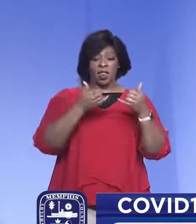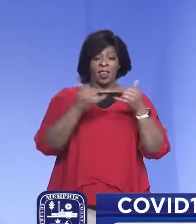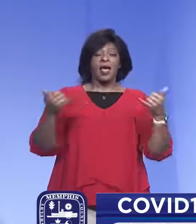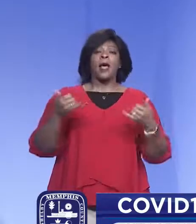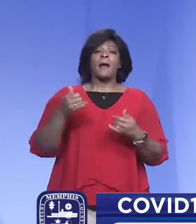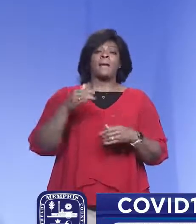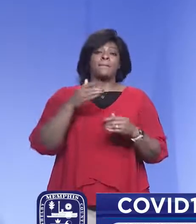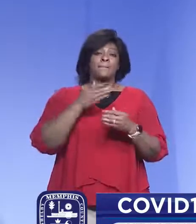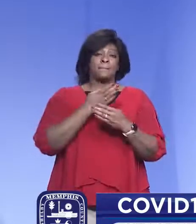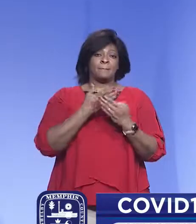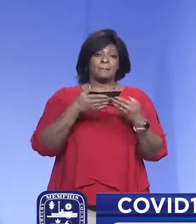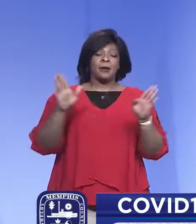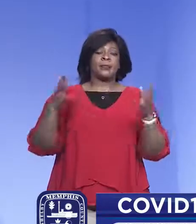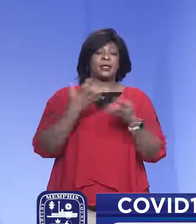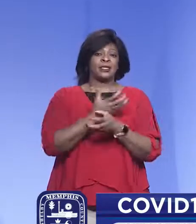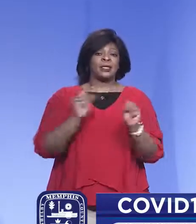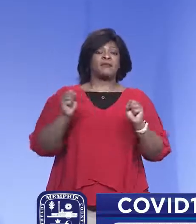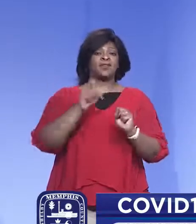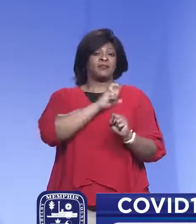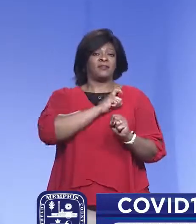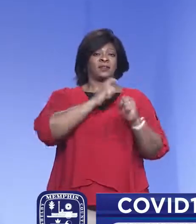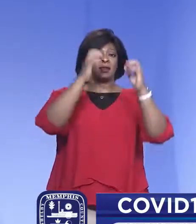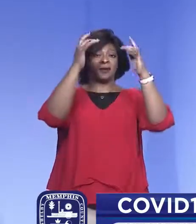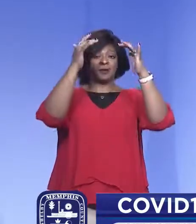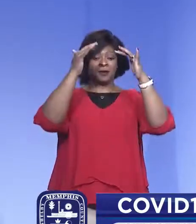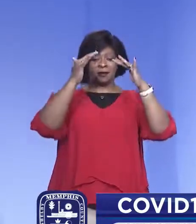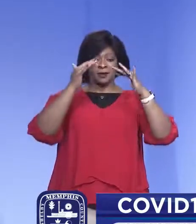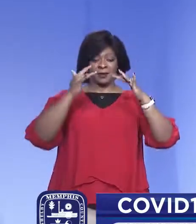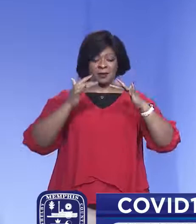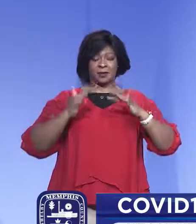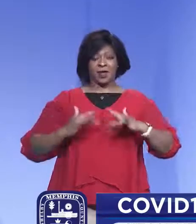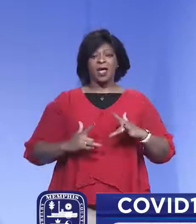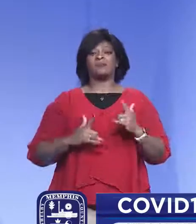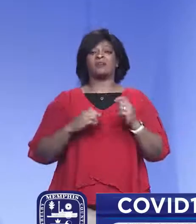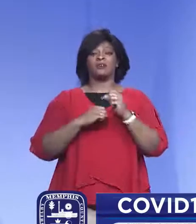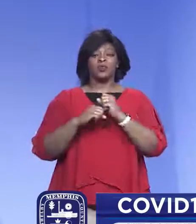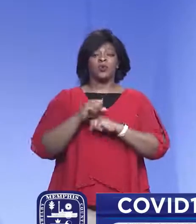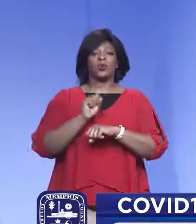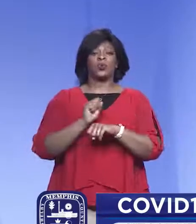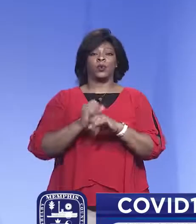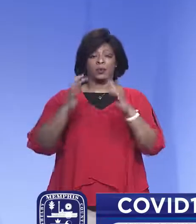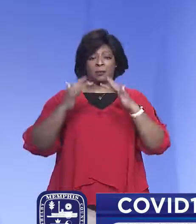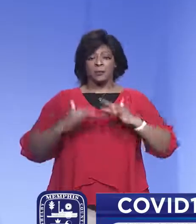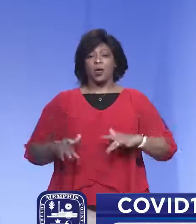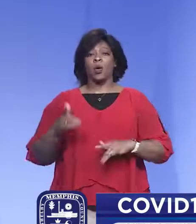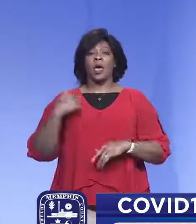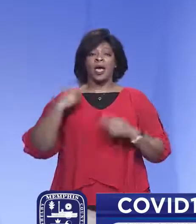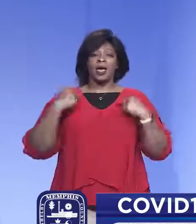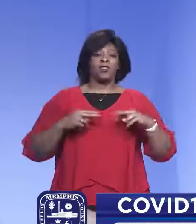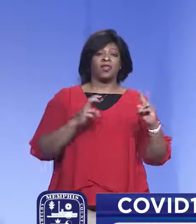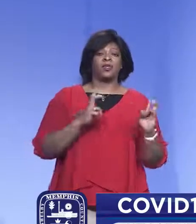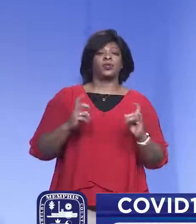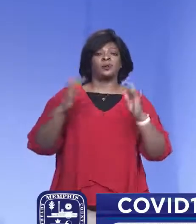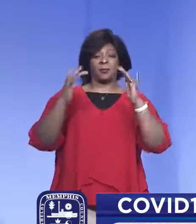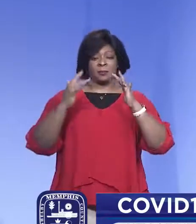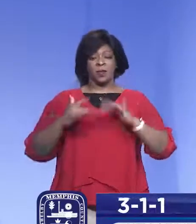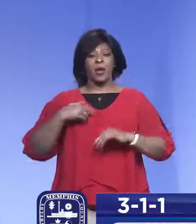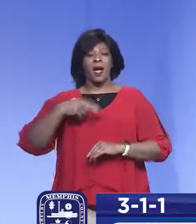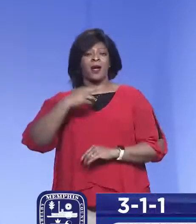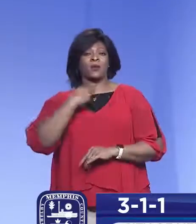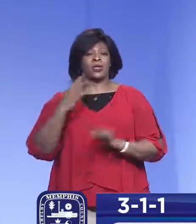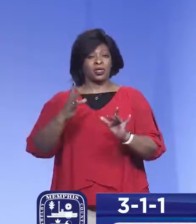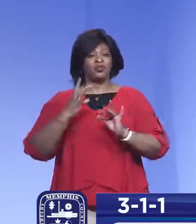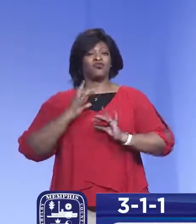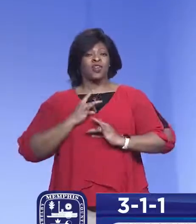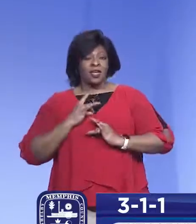safety officials, and then it will go down from there to critical infrastructure workers and people with comorbidities who are at risk of